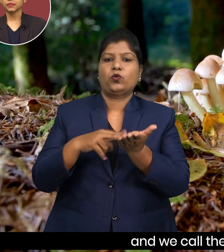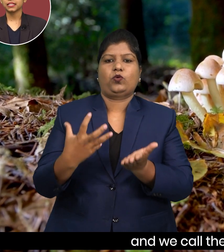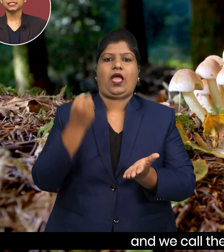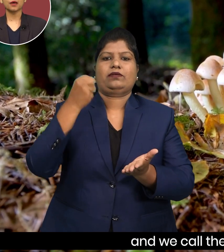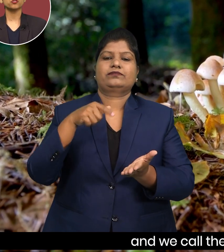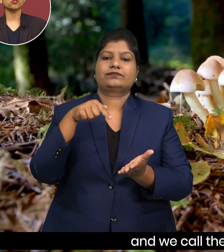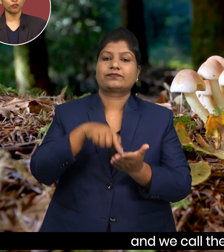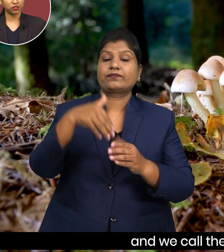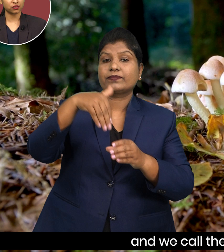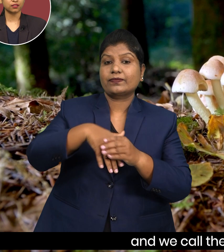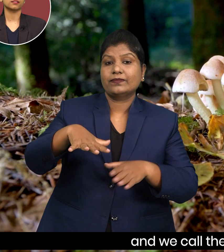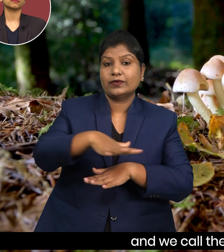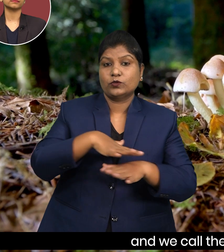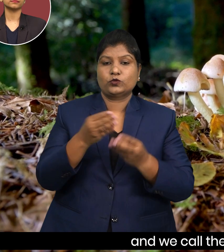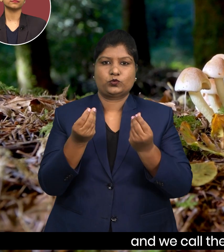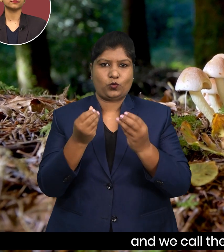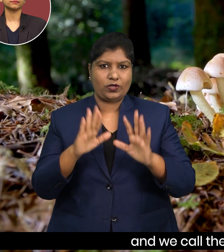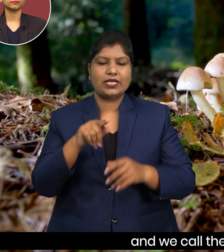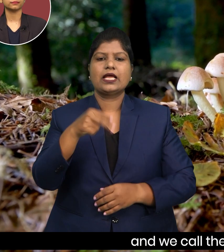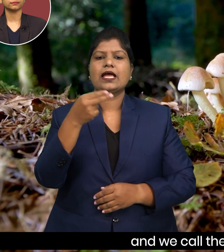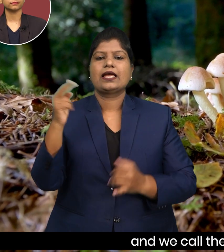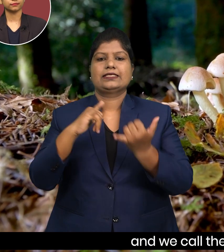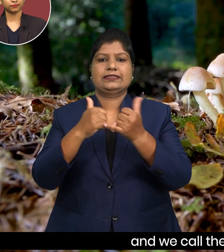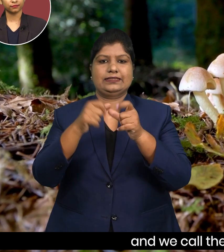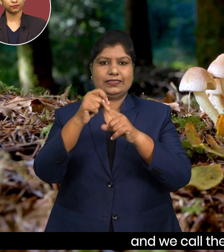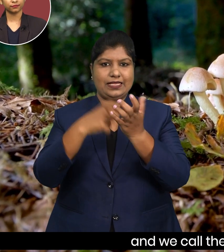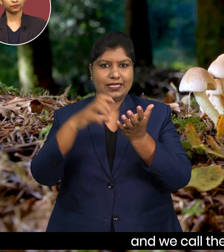them saprotrophs.